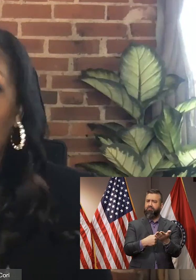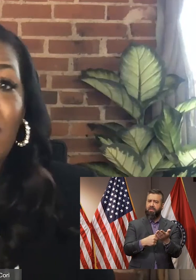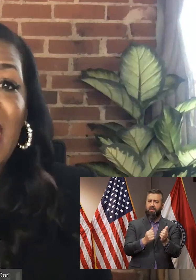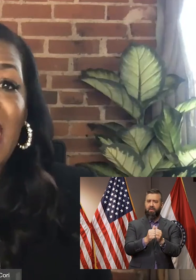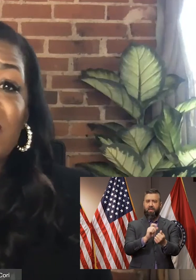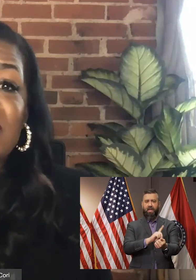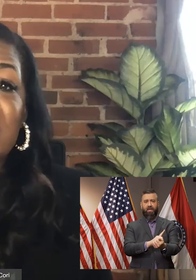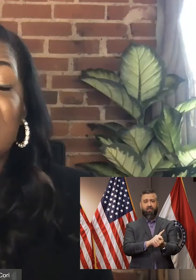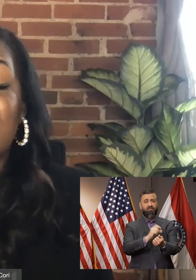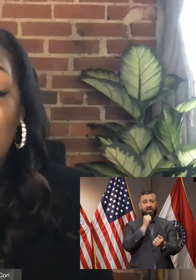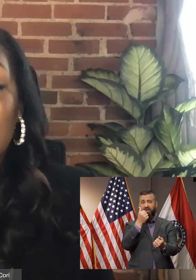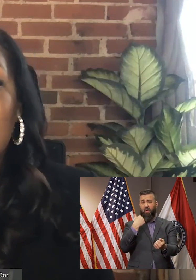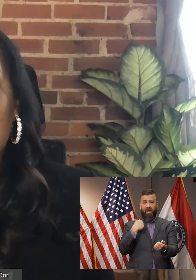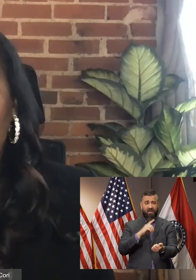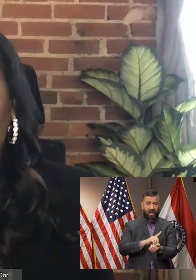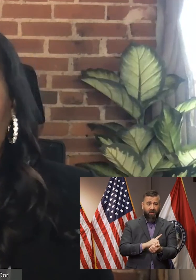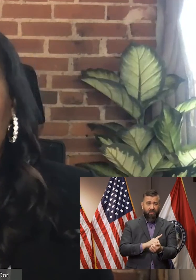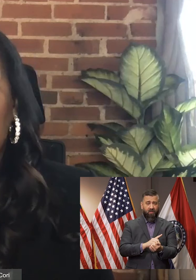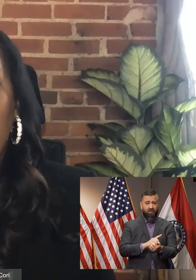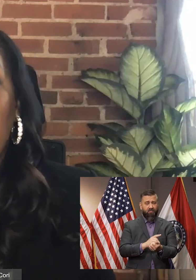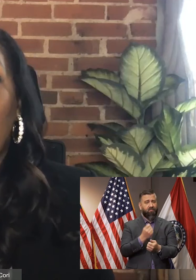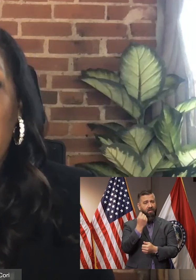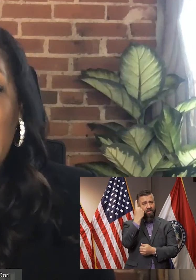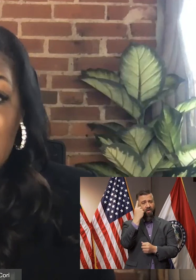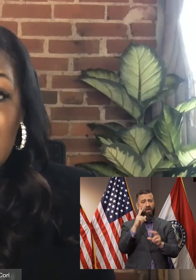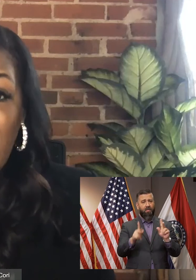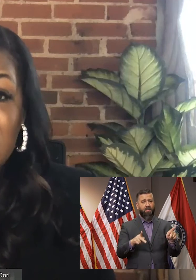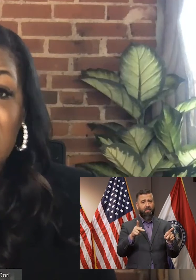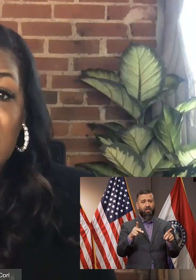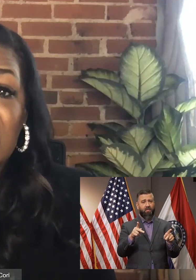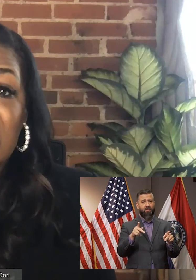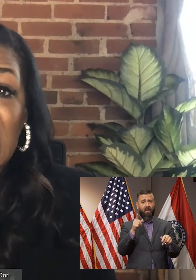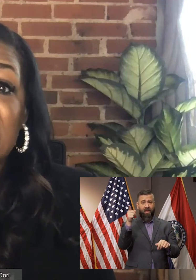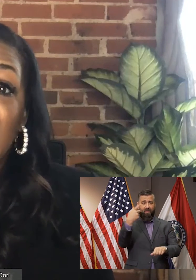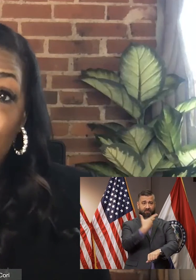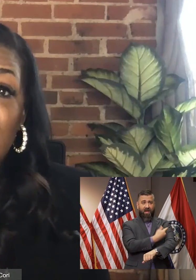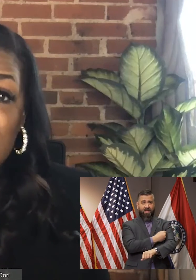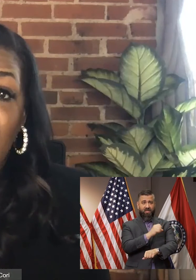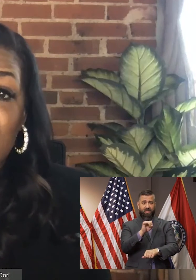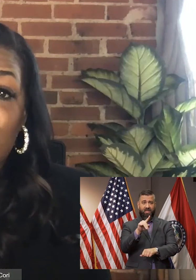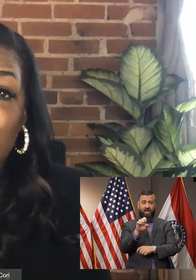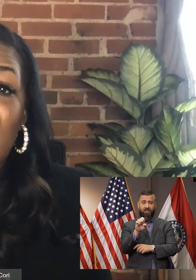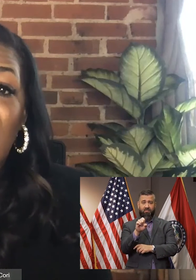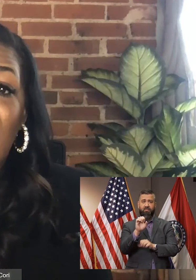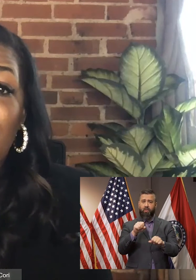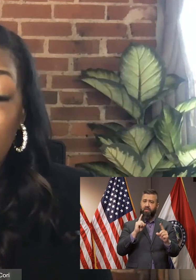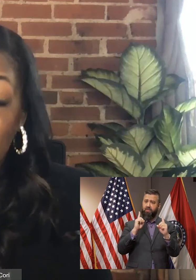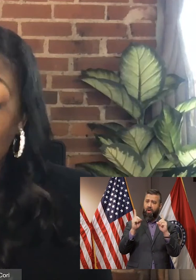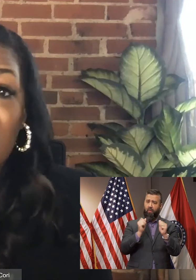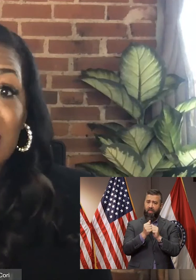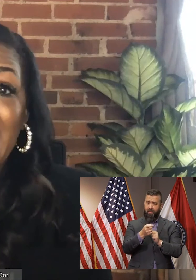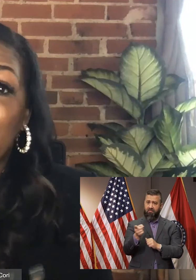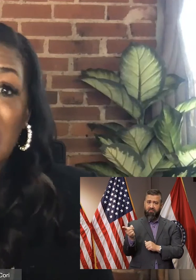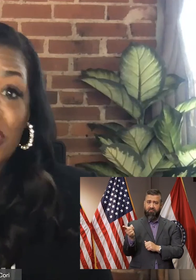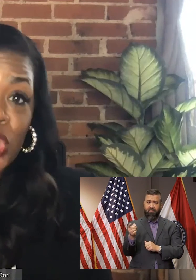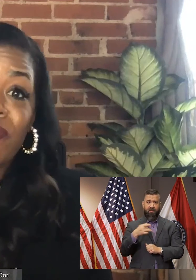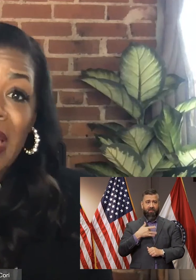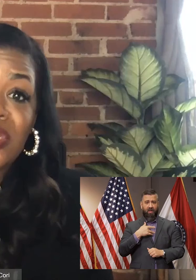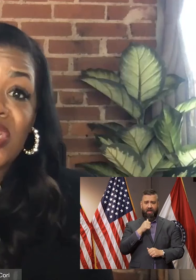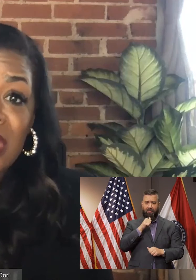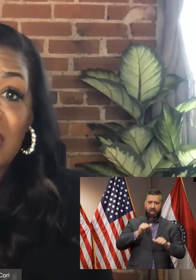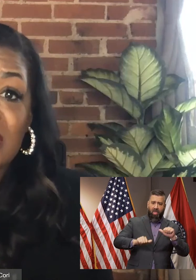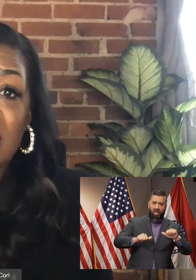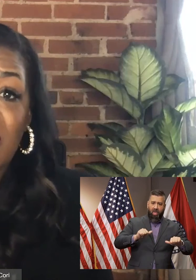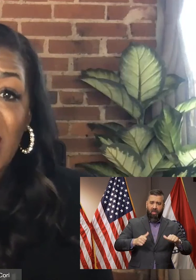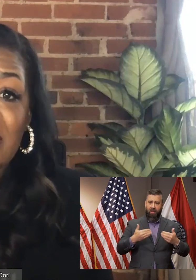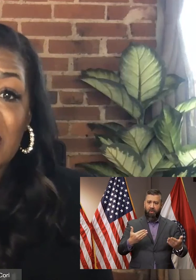If you don't have a physician, look, there are people that are at these vaccination sites that you can talk to. If you feel like, I'm not sure if I